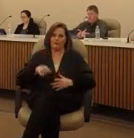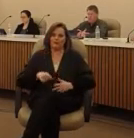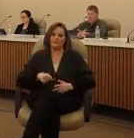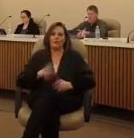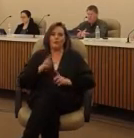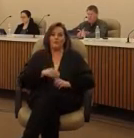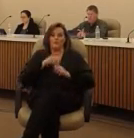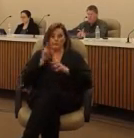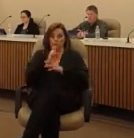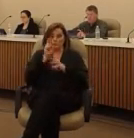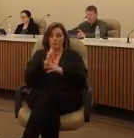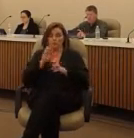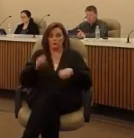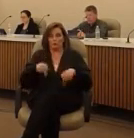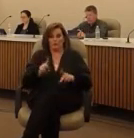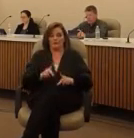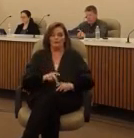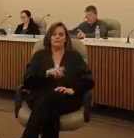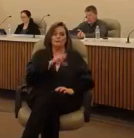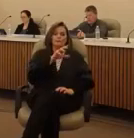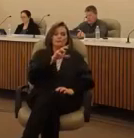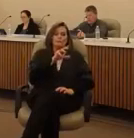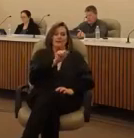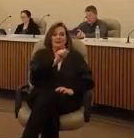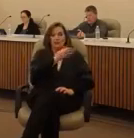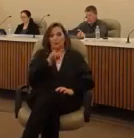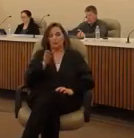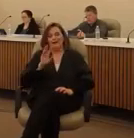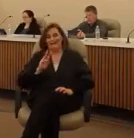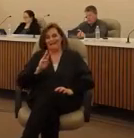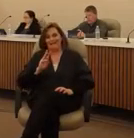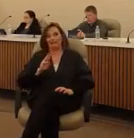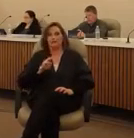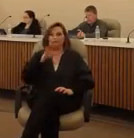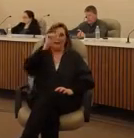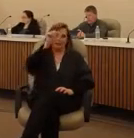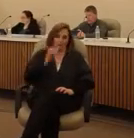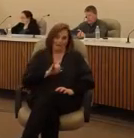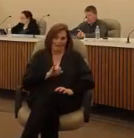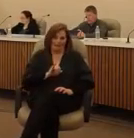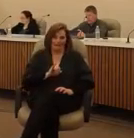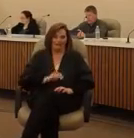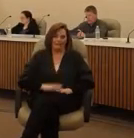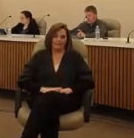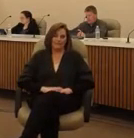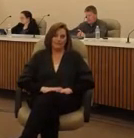for the special use permit A through I. And so it basically